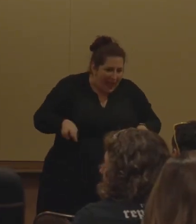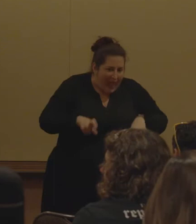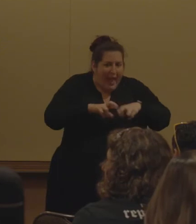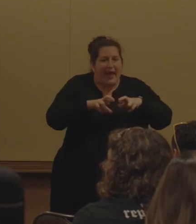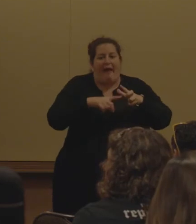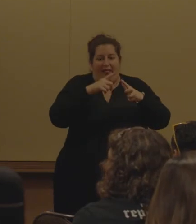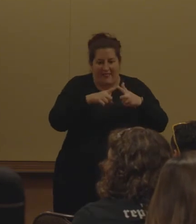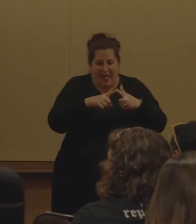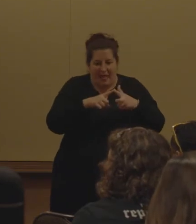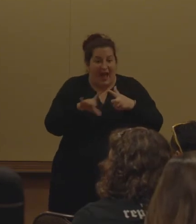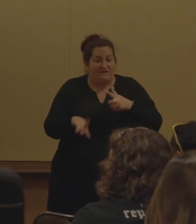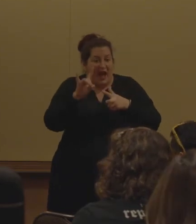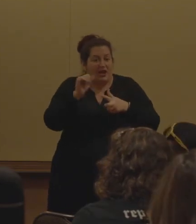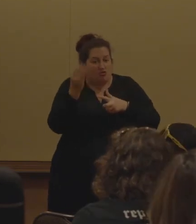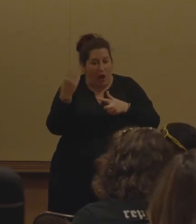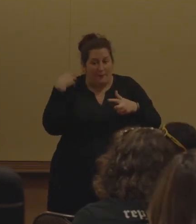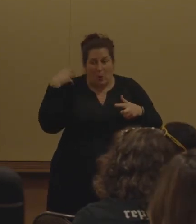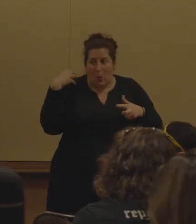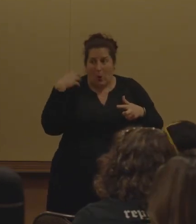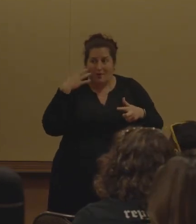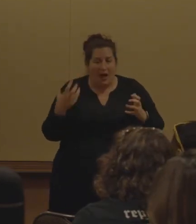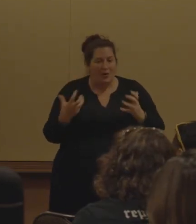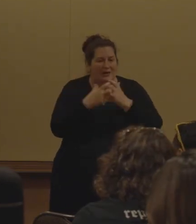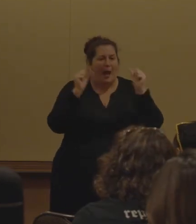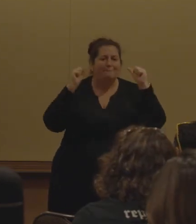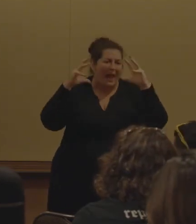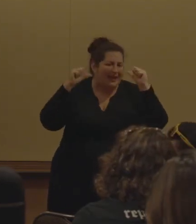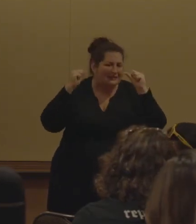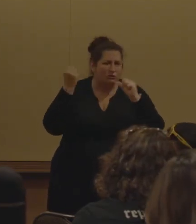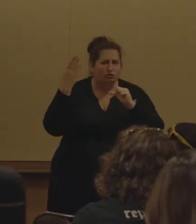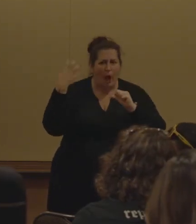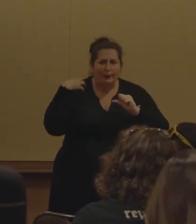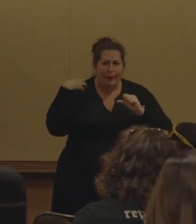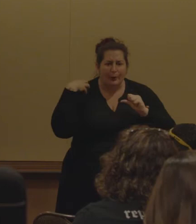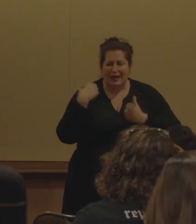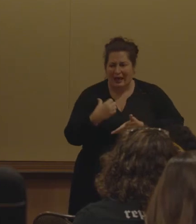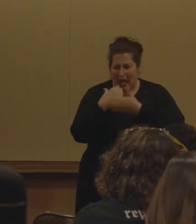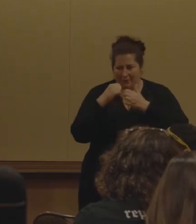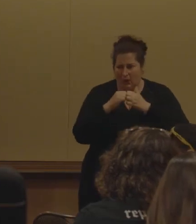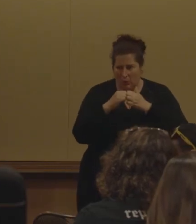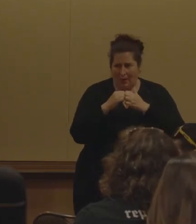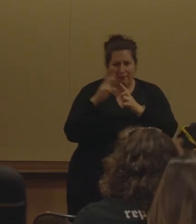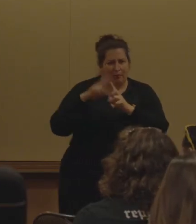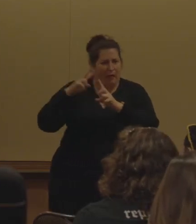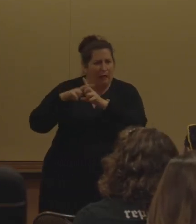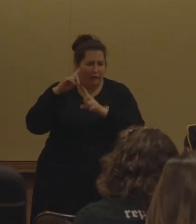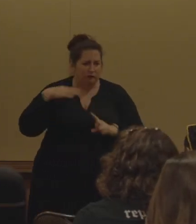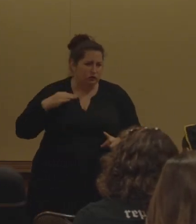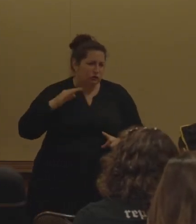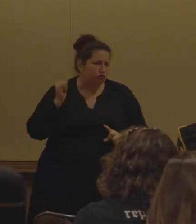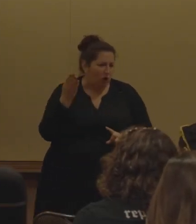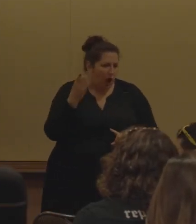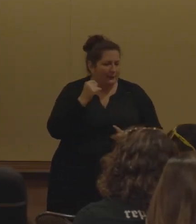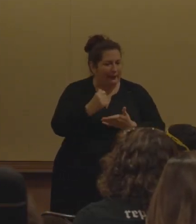was signed a job coach who was amazing. She helped me with applying for jobs, helped me